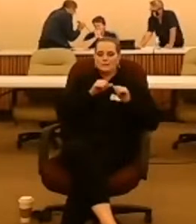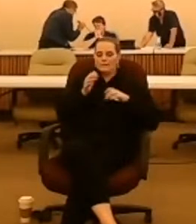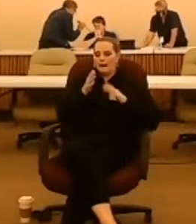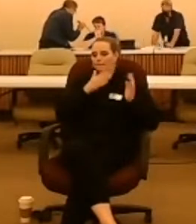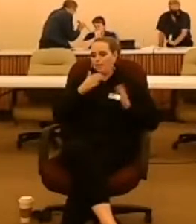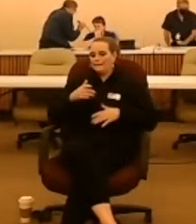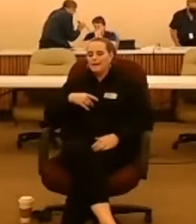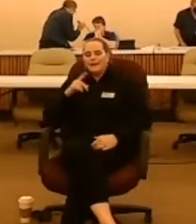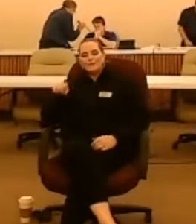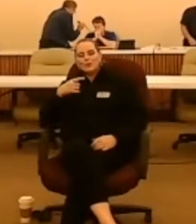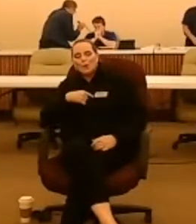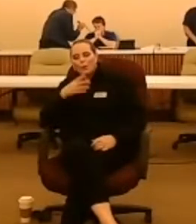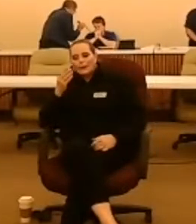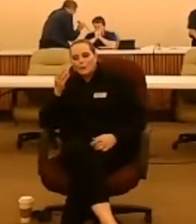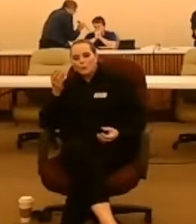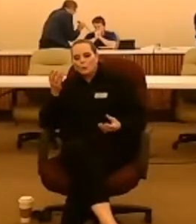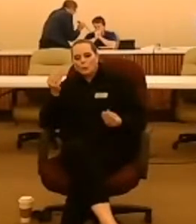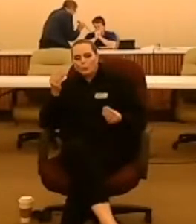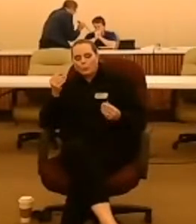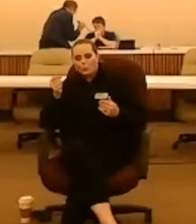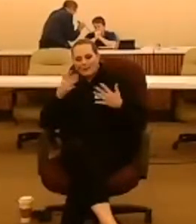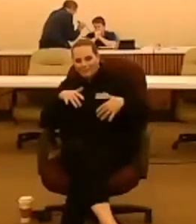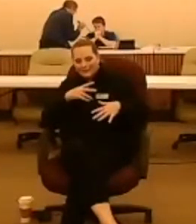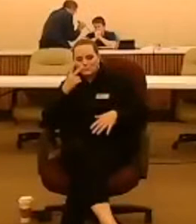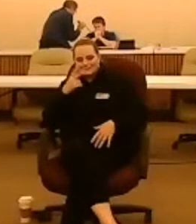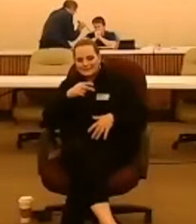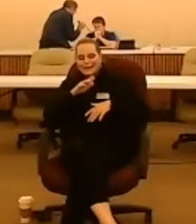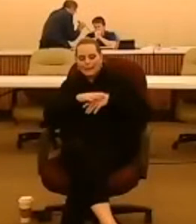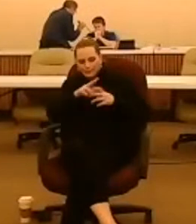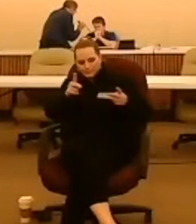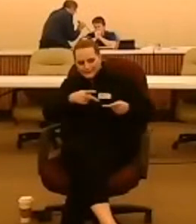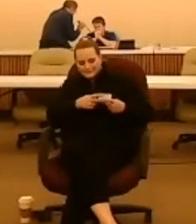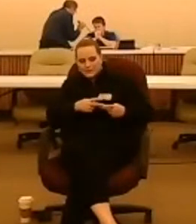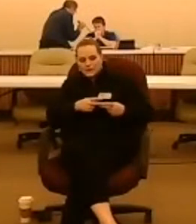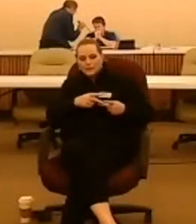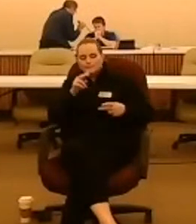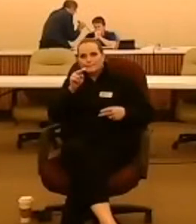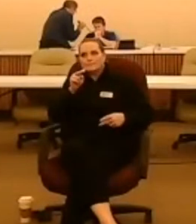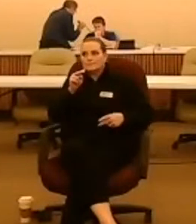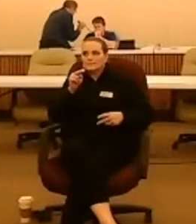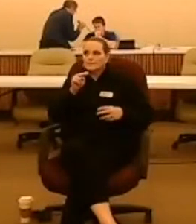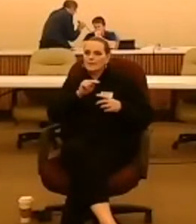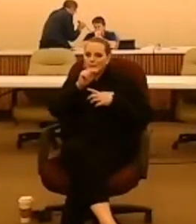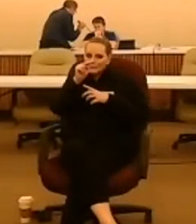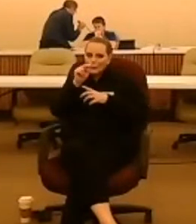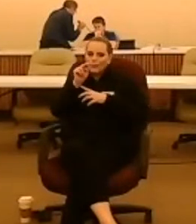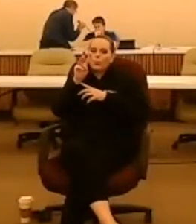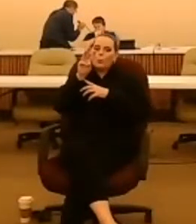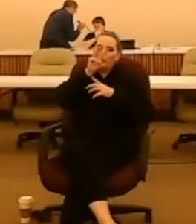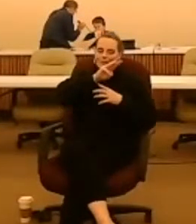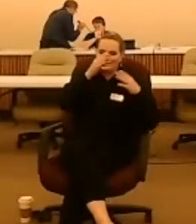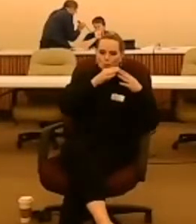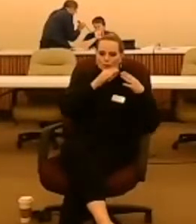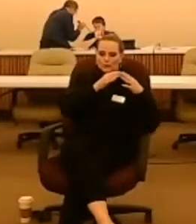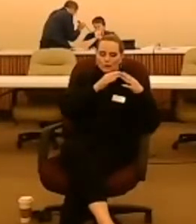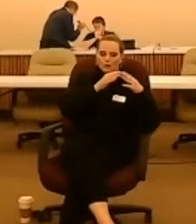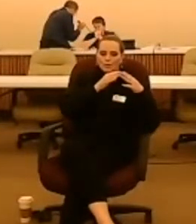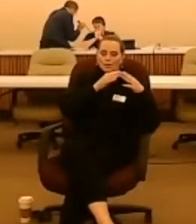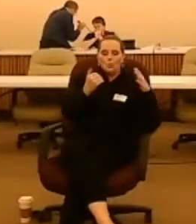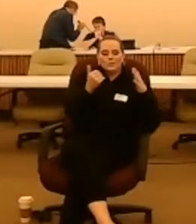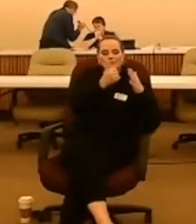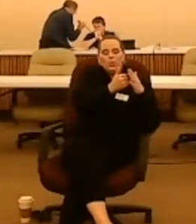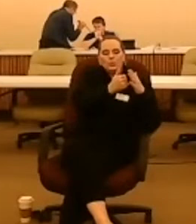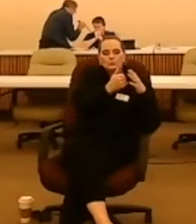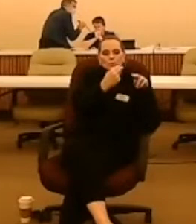that's particularly on the site is at the northwest corner where it butts up against the expressway, or throughway rather, which